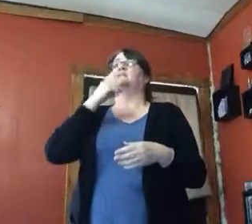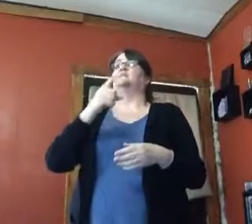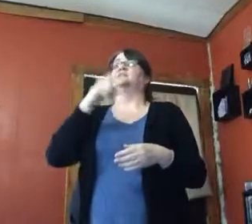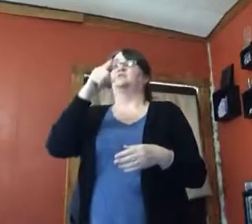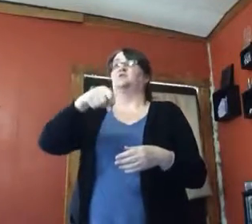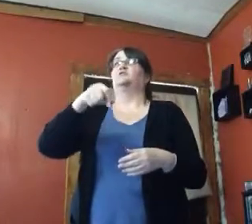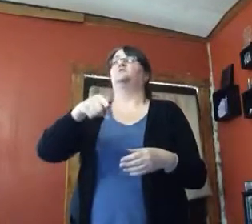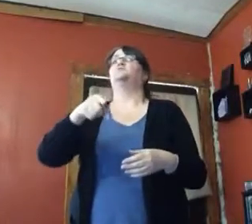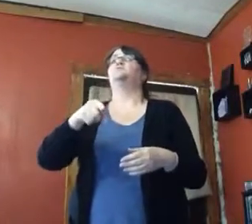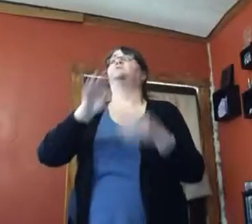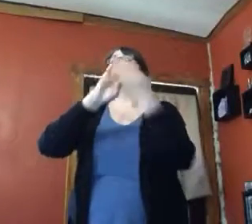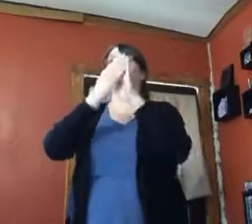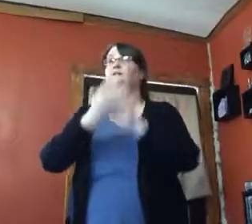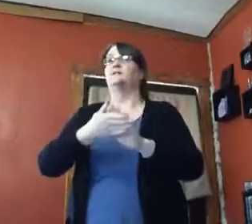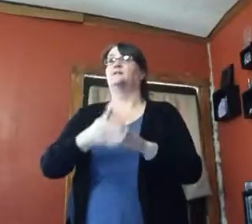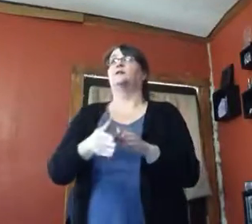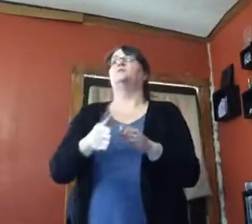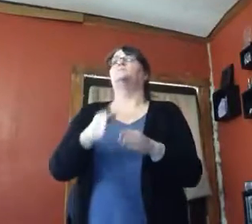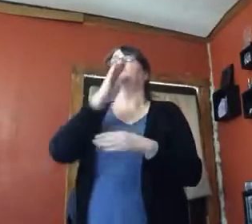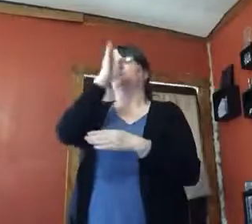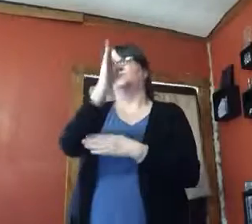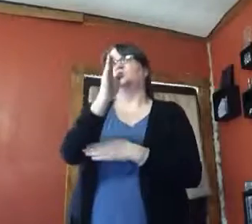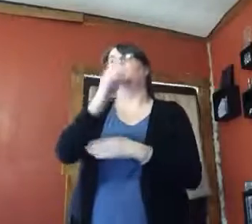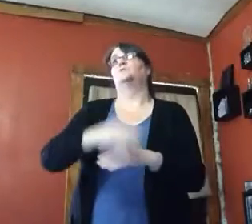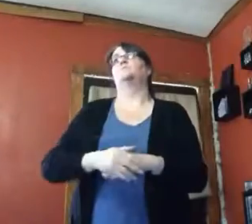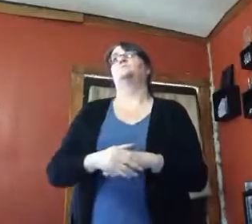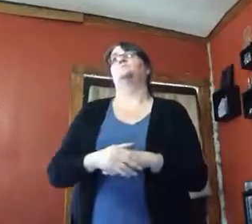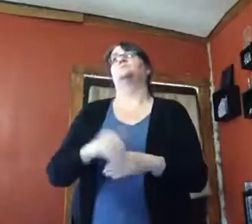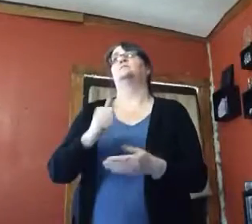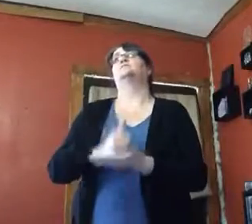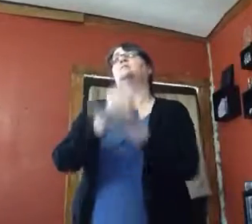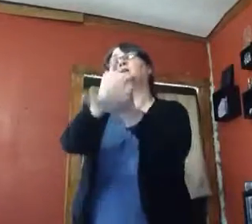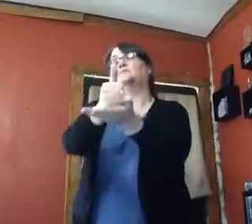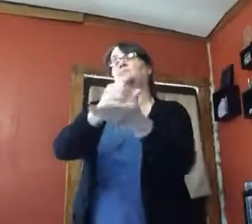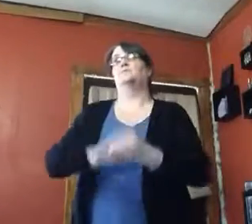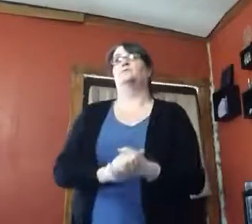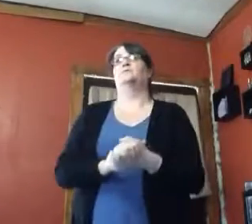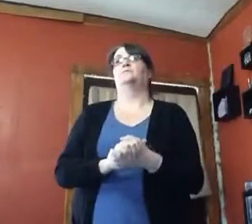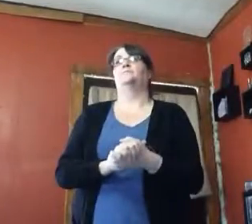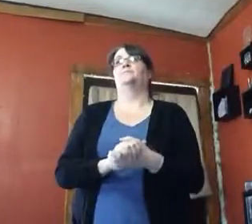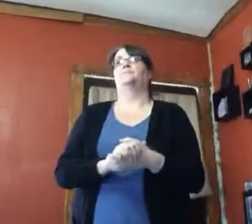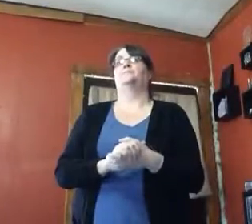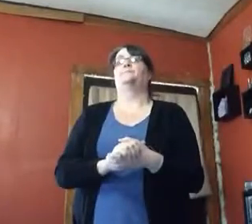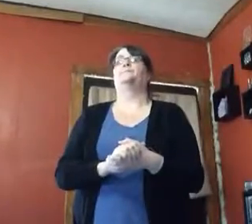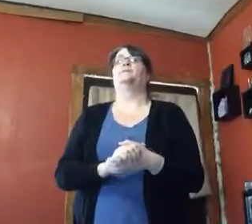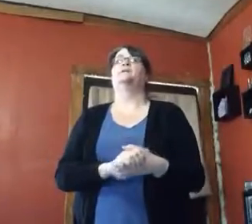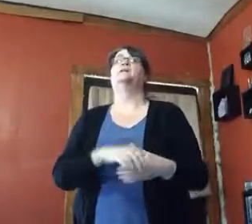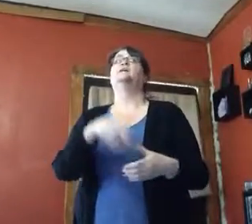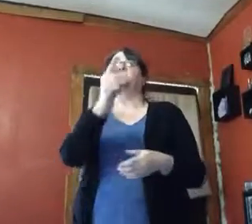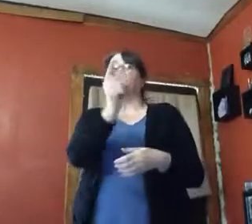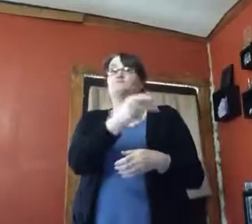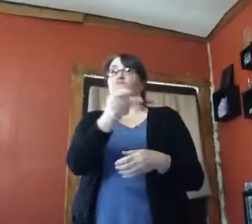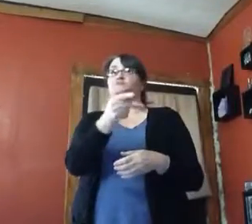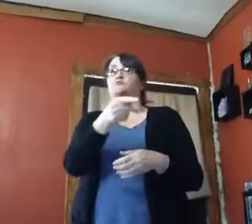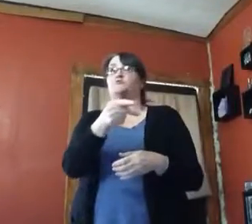marked AA for its anniversaries. While Wilson and Smith credited their sobriety to working